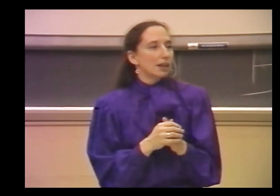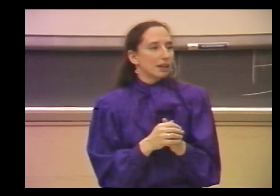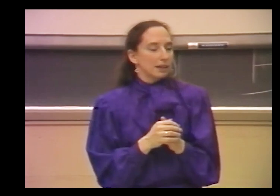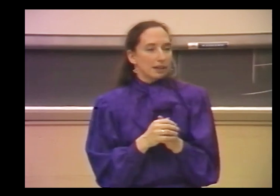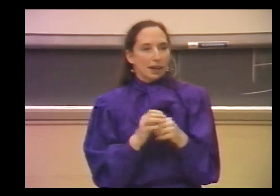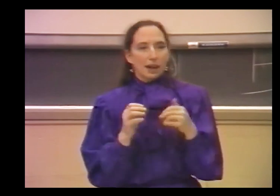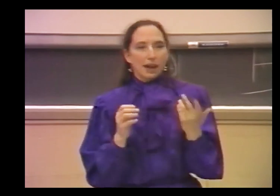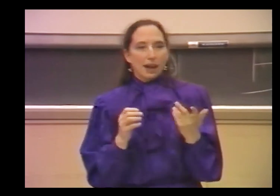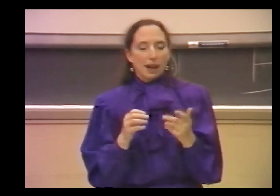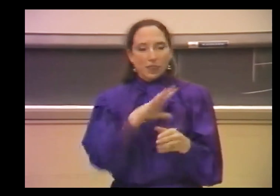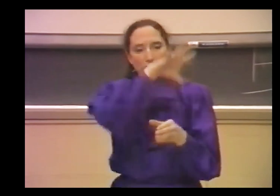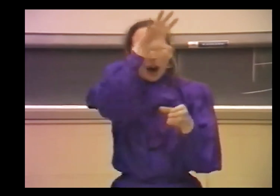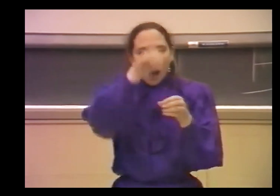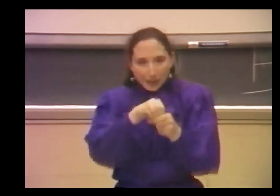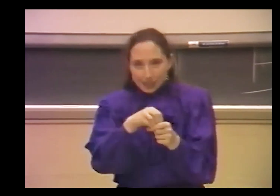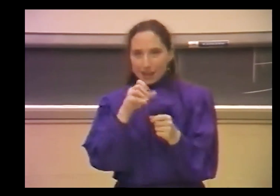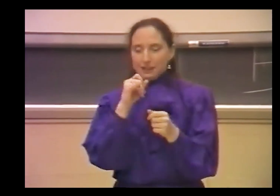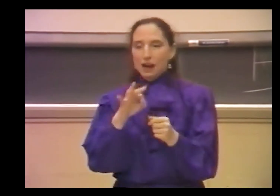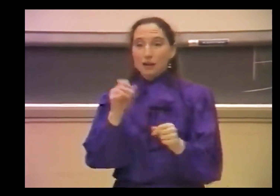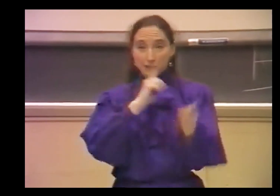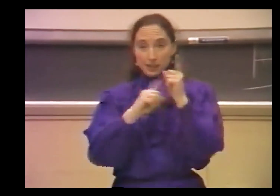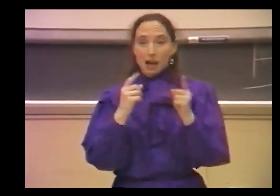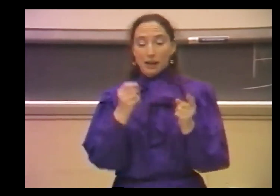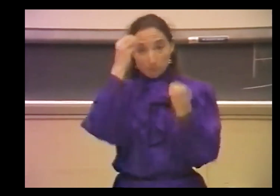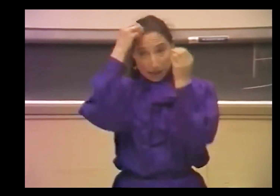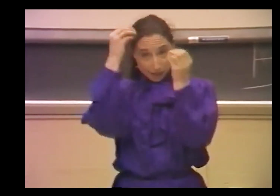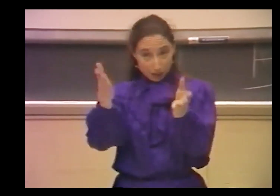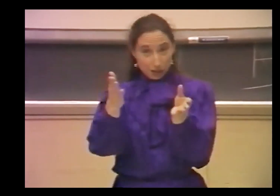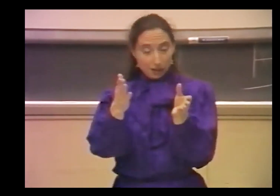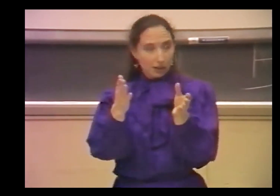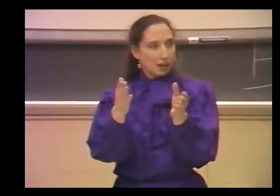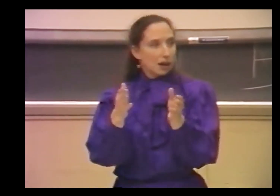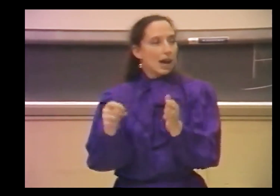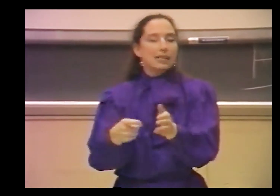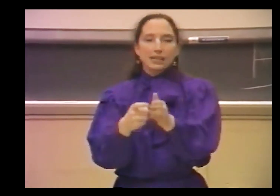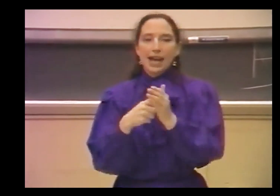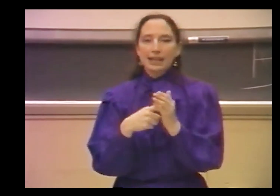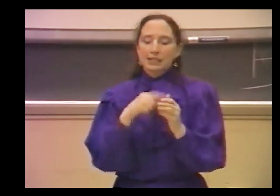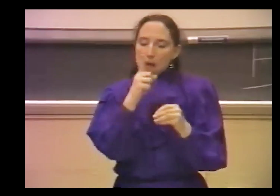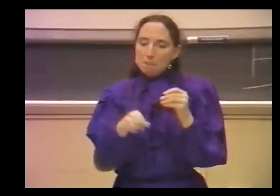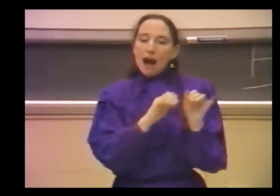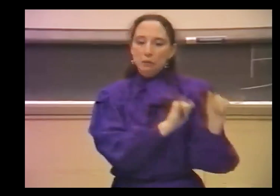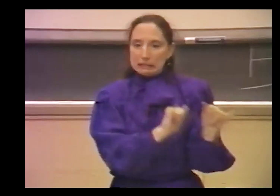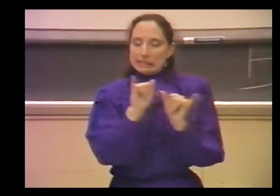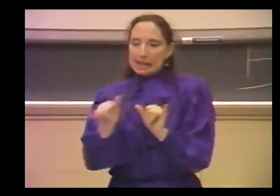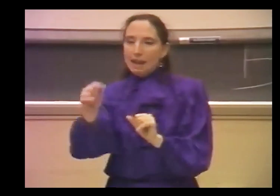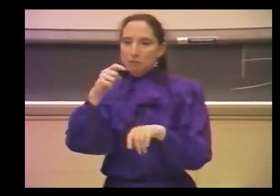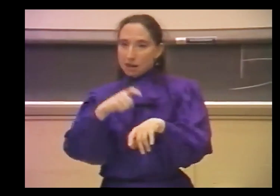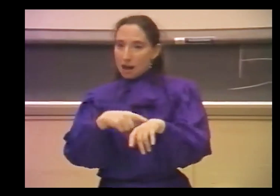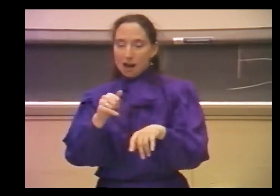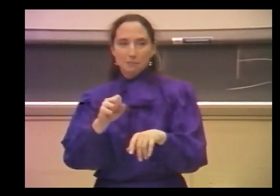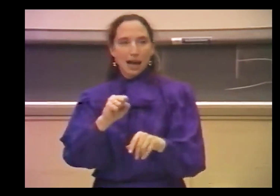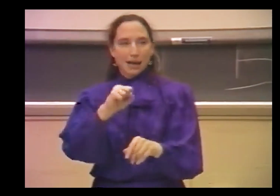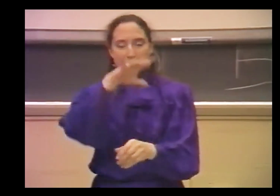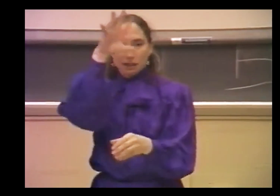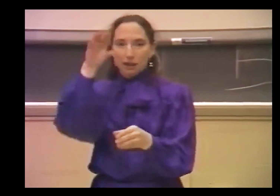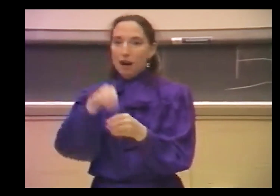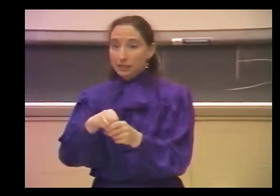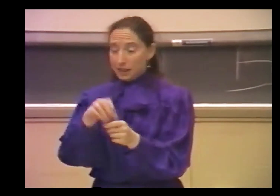the content of a sign message takes about the same time as the